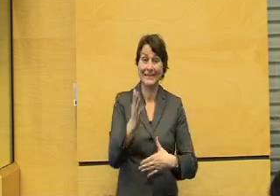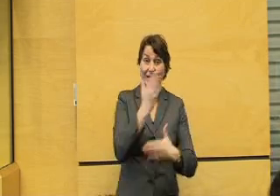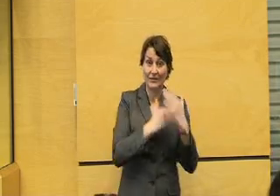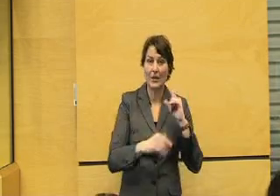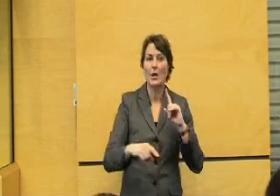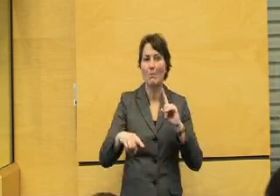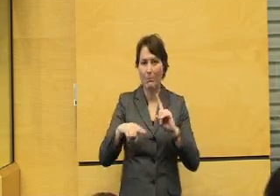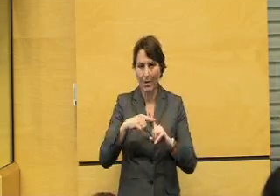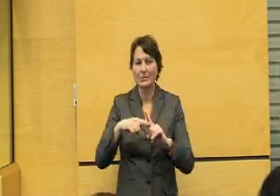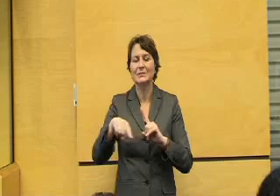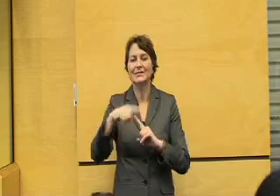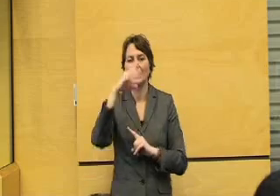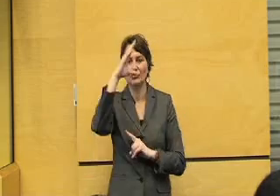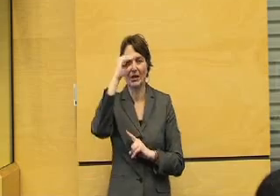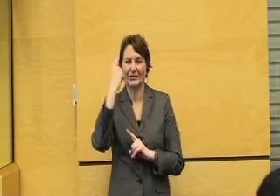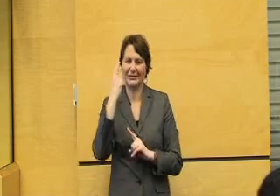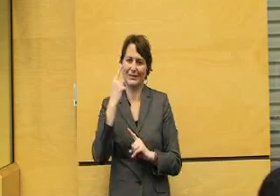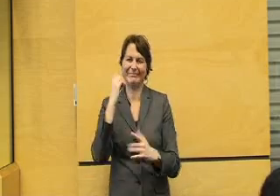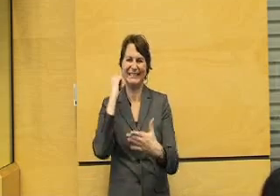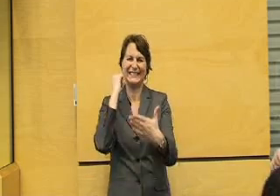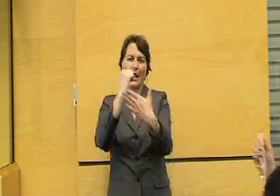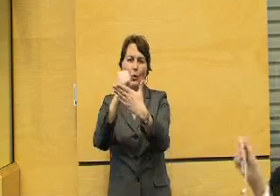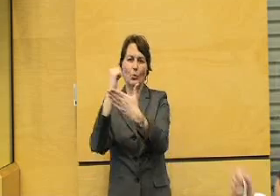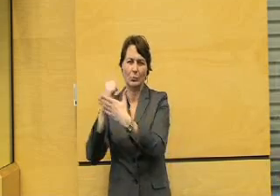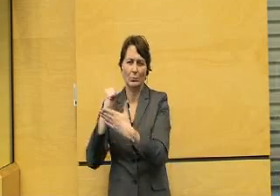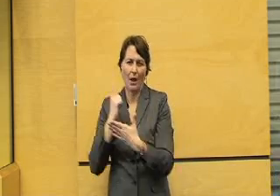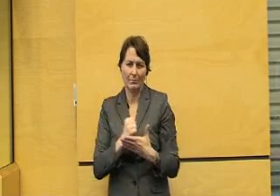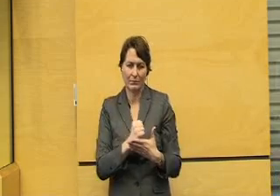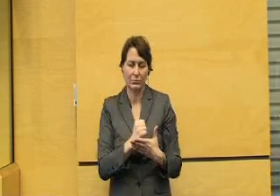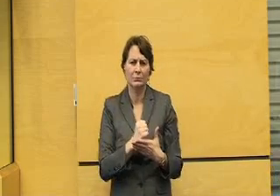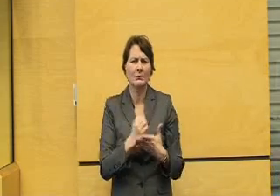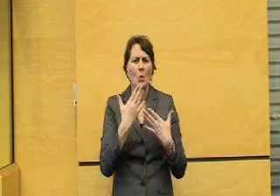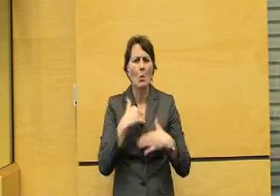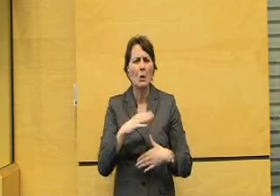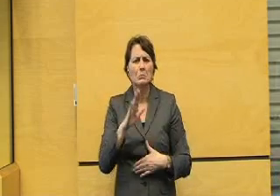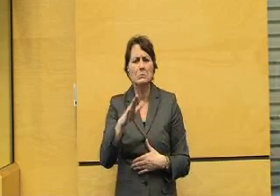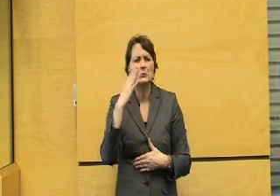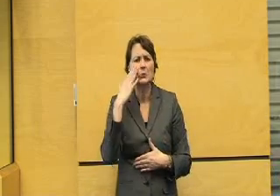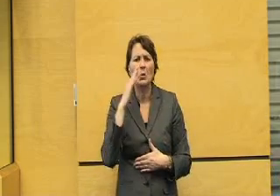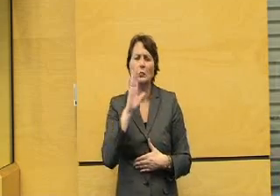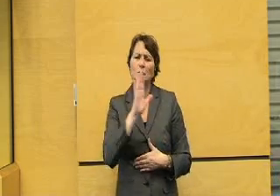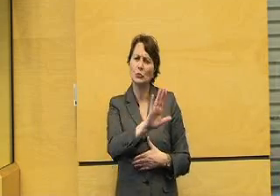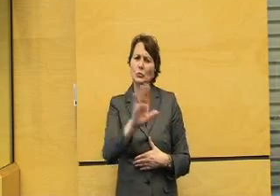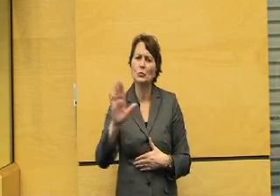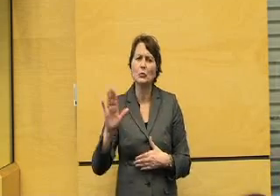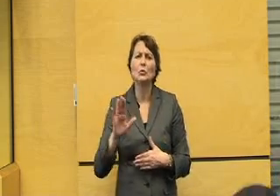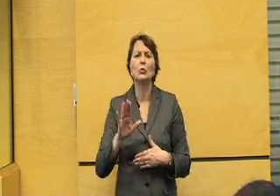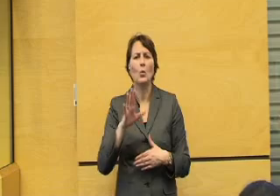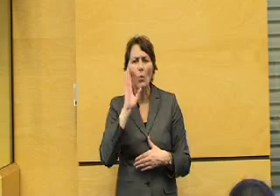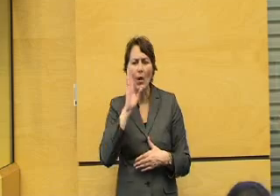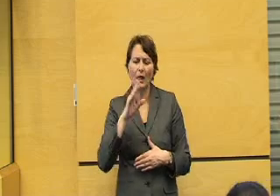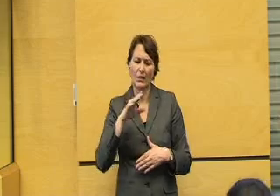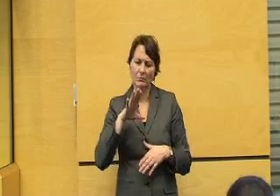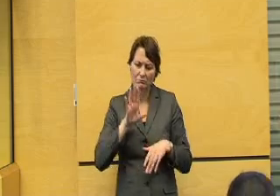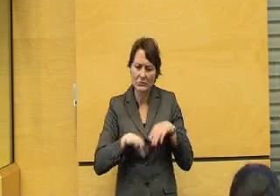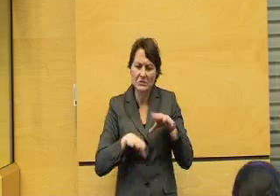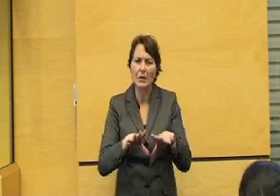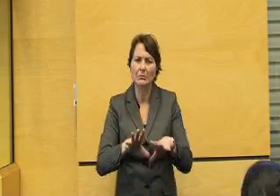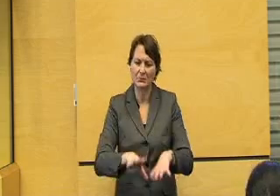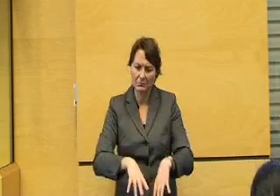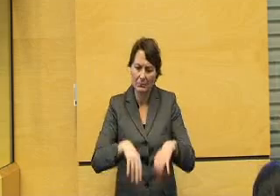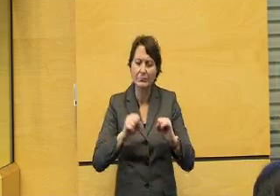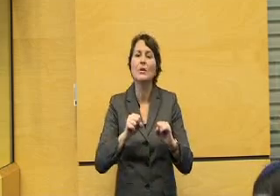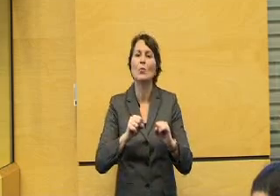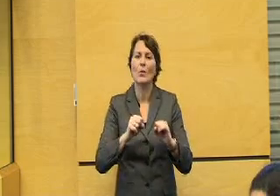gender stereotyping. And I would like to know what measures you're taking to combat these types of stereotyping in